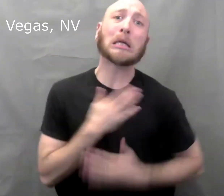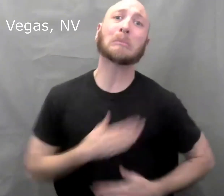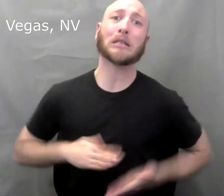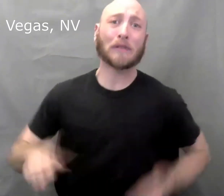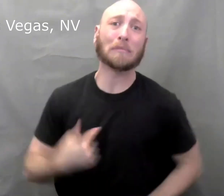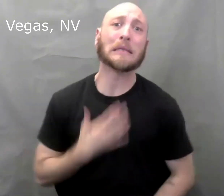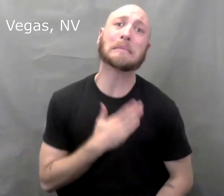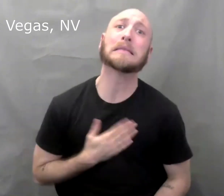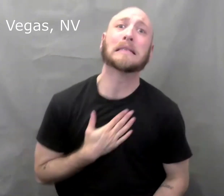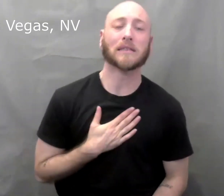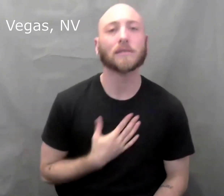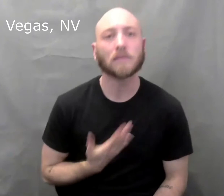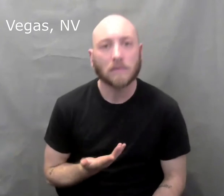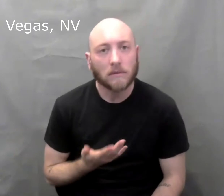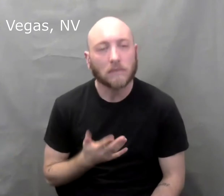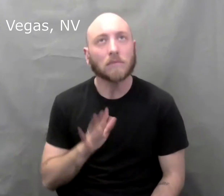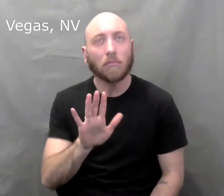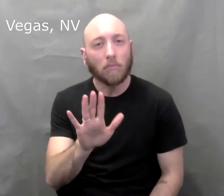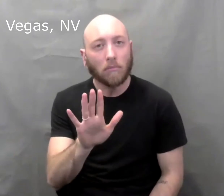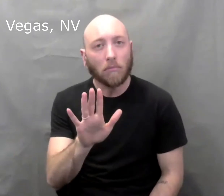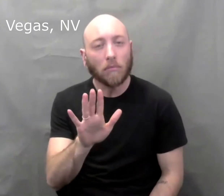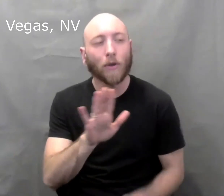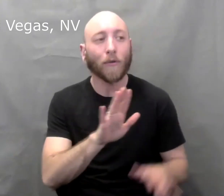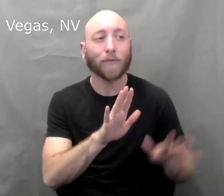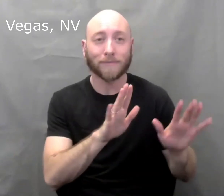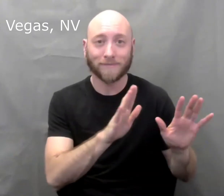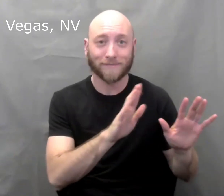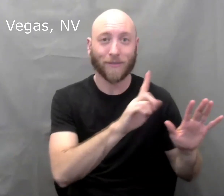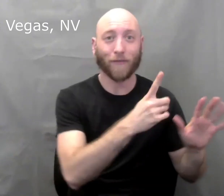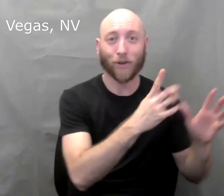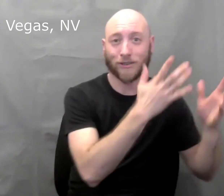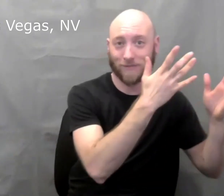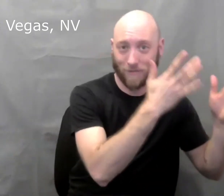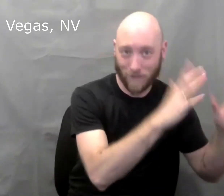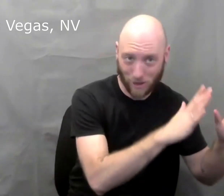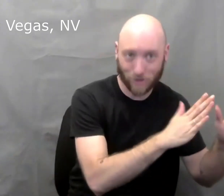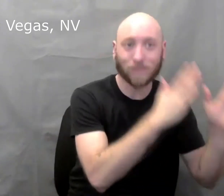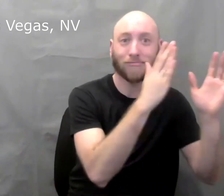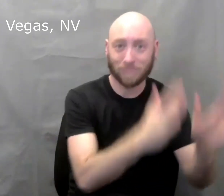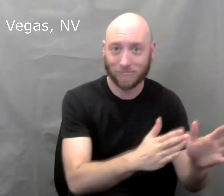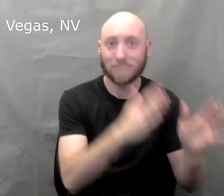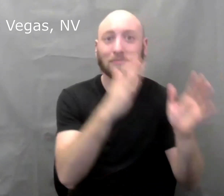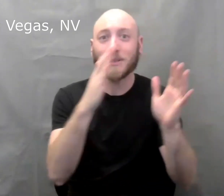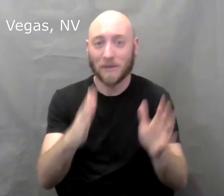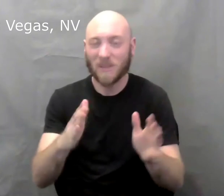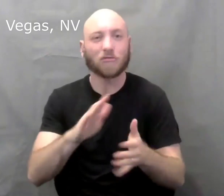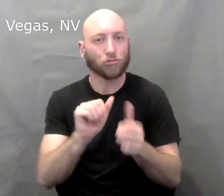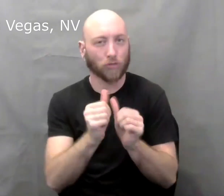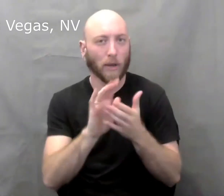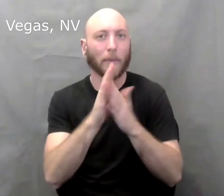And after I started doing it more, it started coming from a place of, these are the mistakes